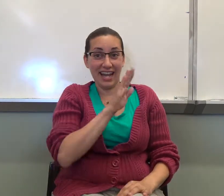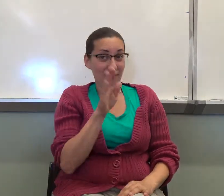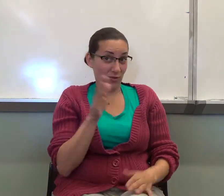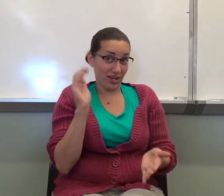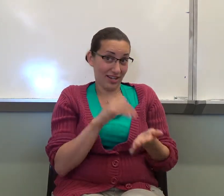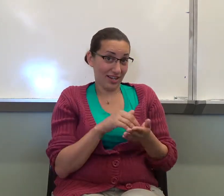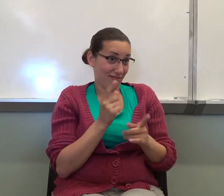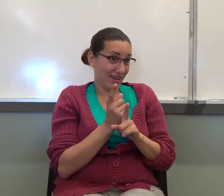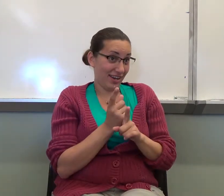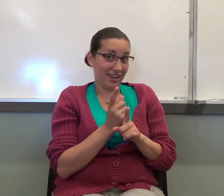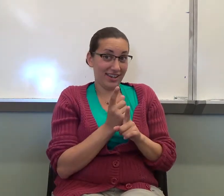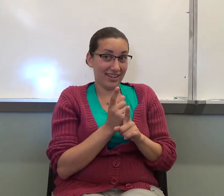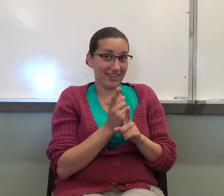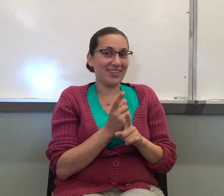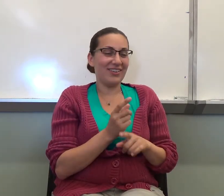What's called a polynomial